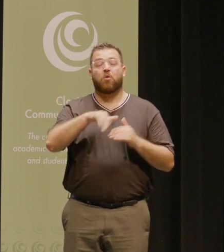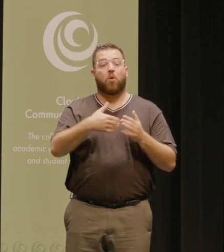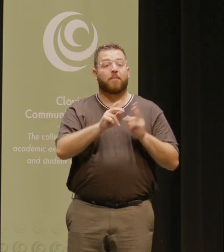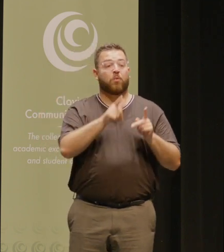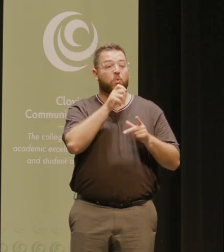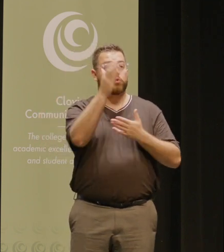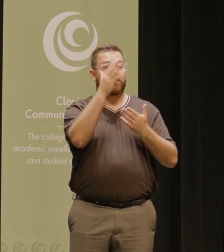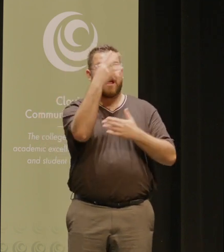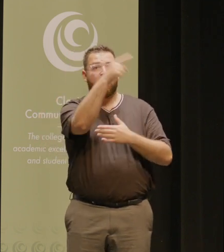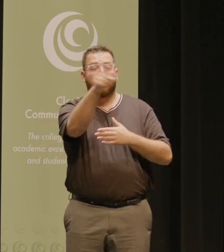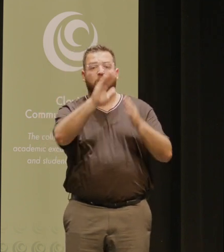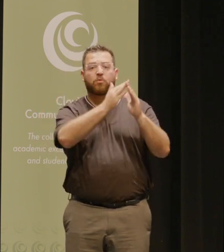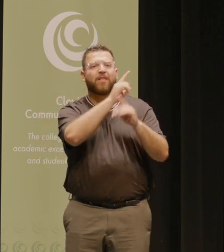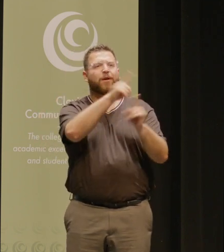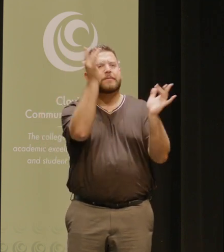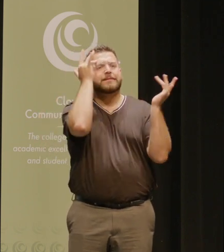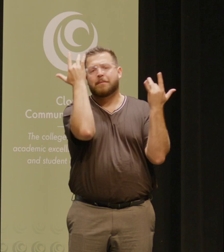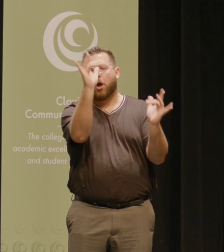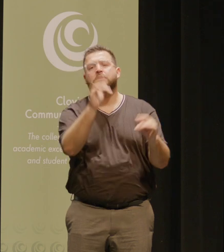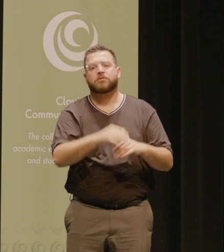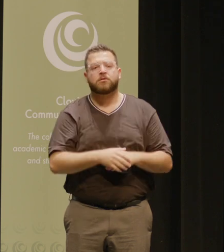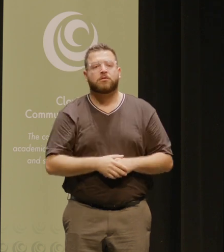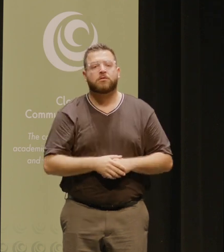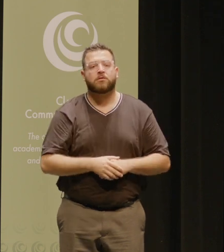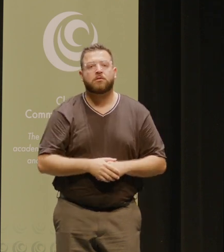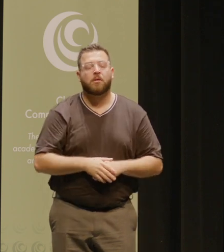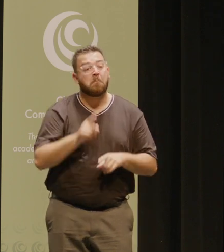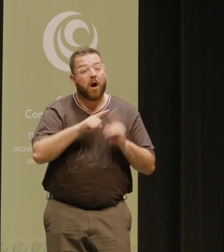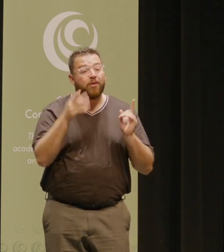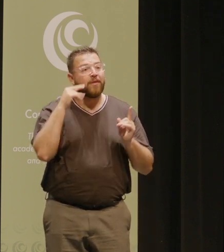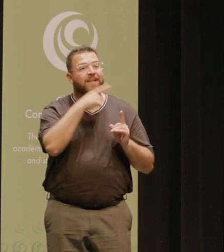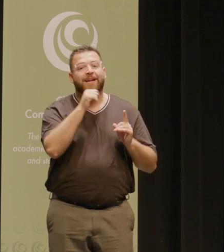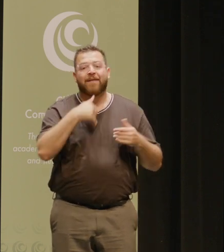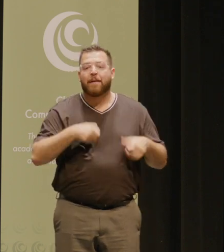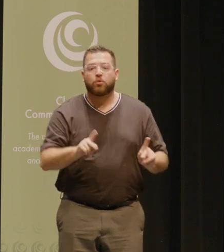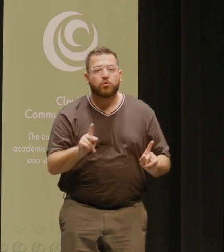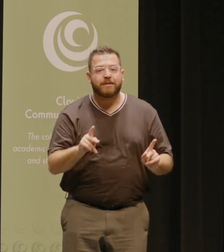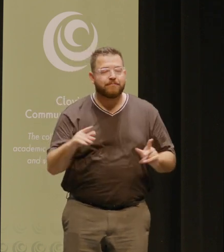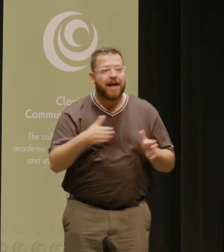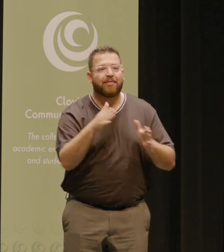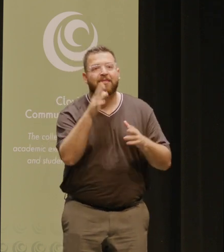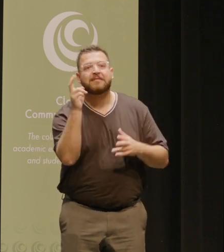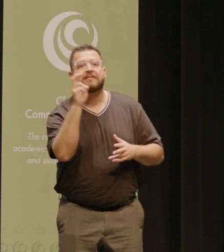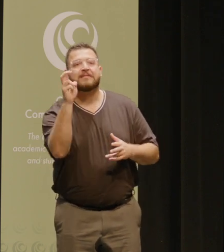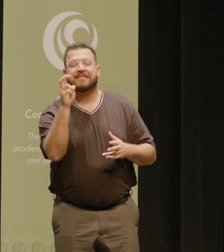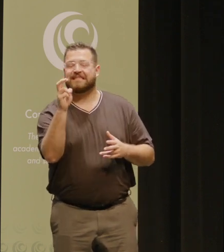community, are smart individuals who didn't have the pathway of opportunity back in their